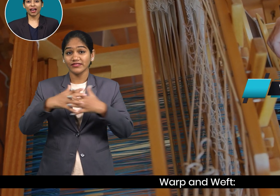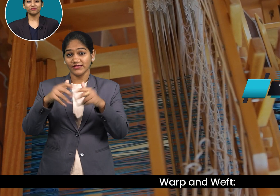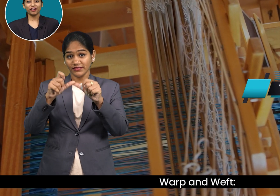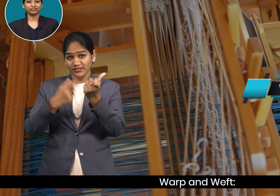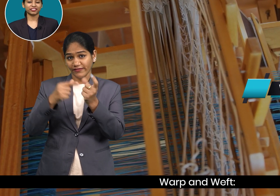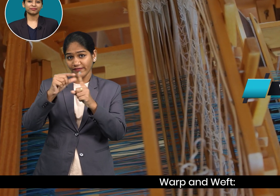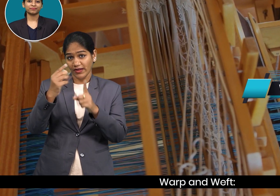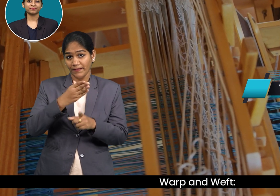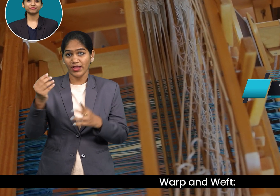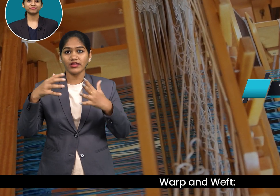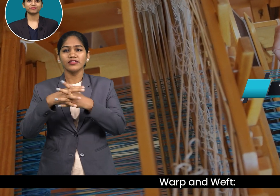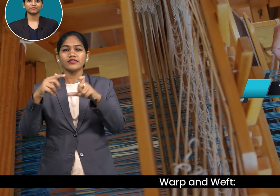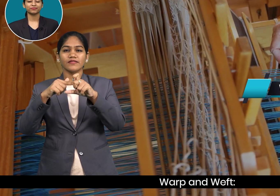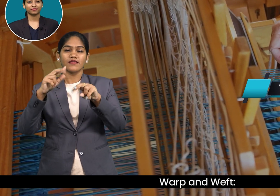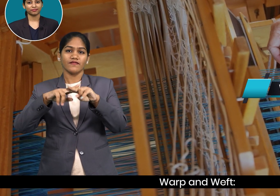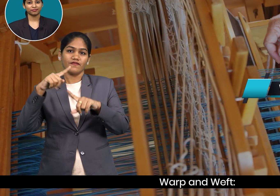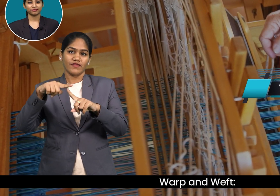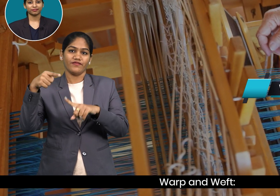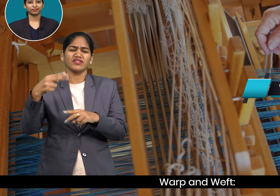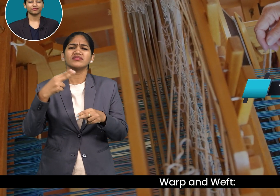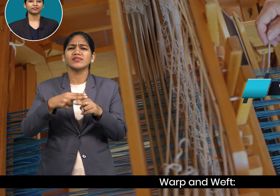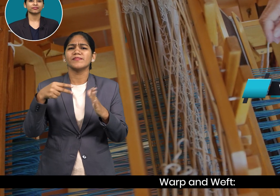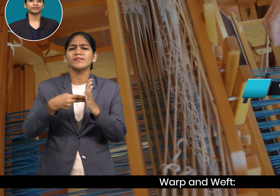Warp and weft.